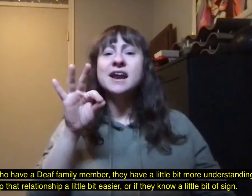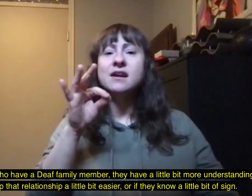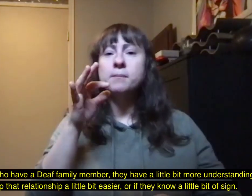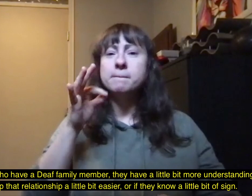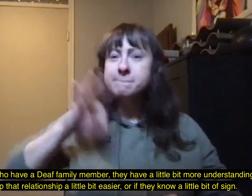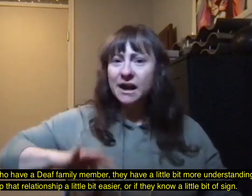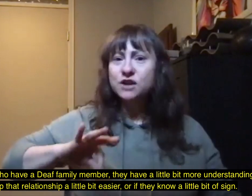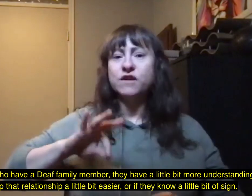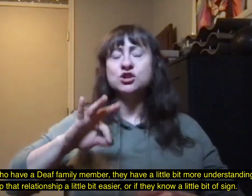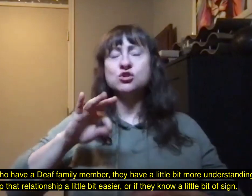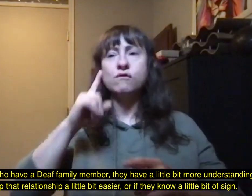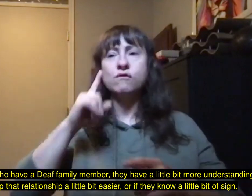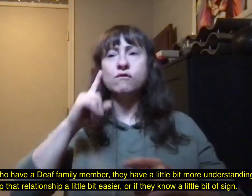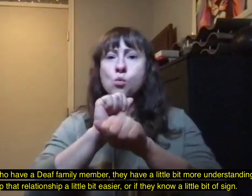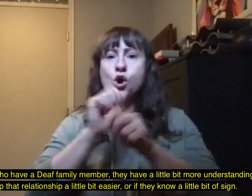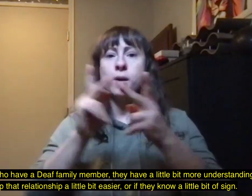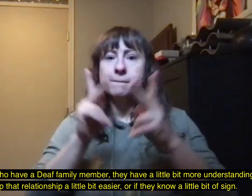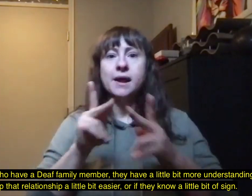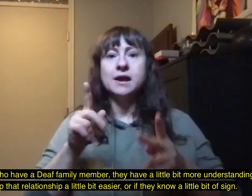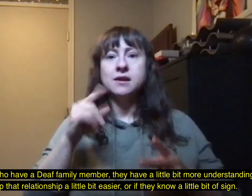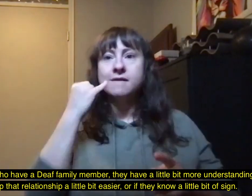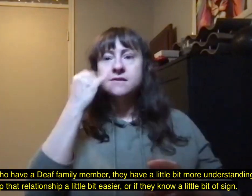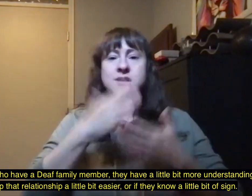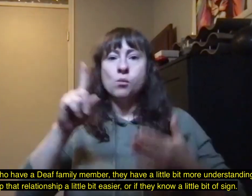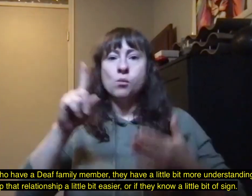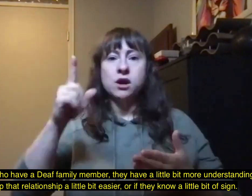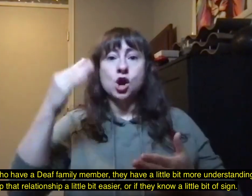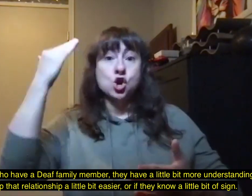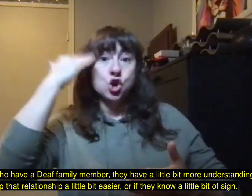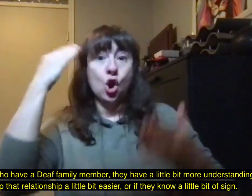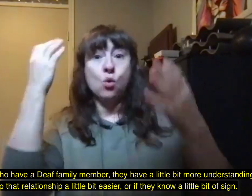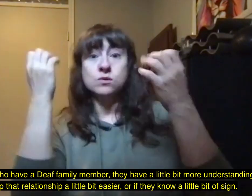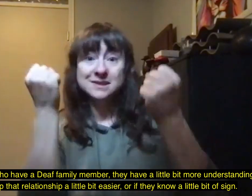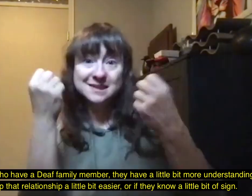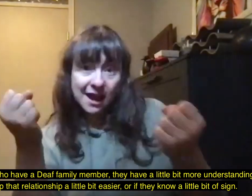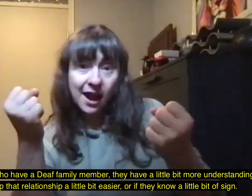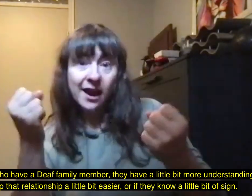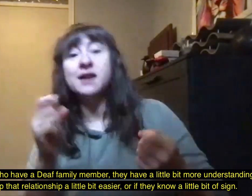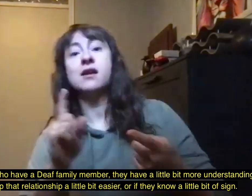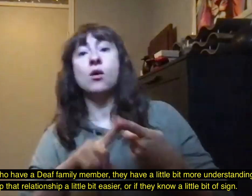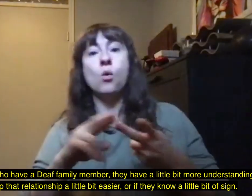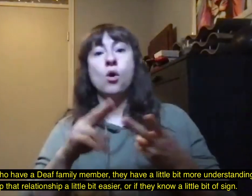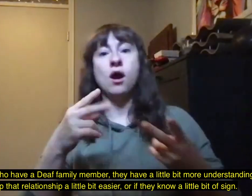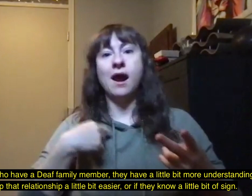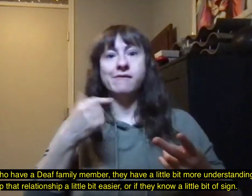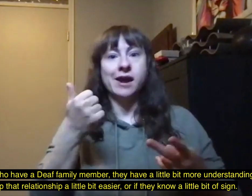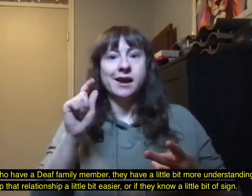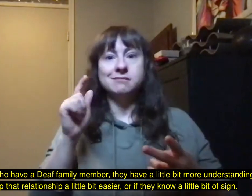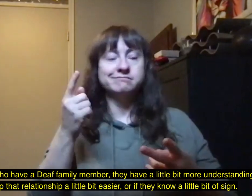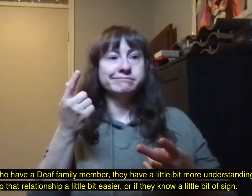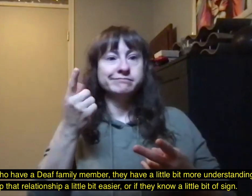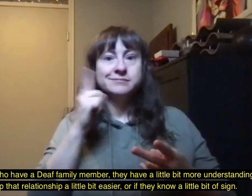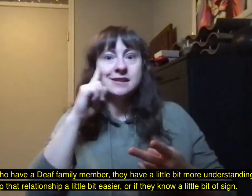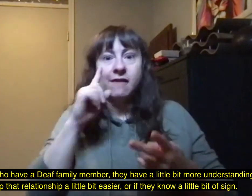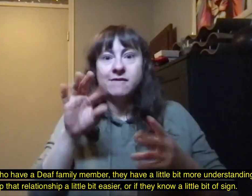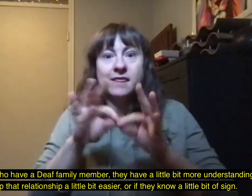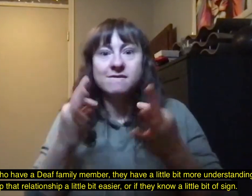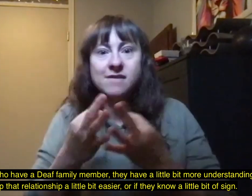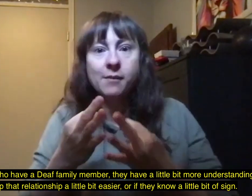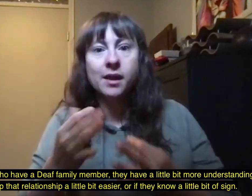And I feel that people who have a deaf family member, they have a little bit more understanding so you can develop that relationship a little bit